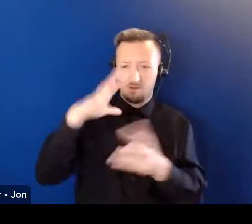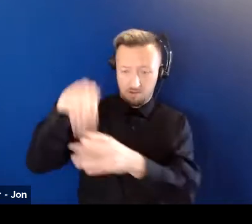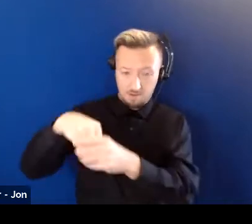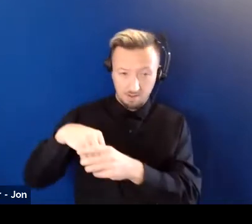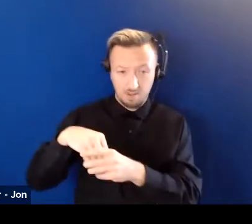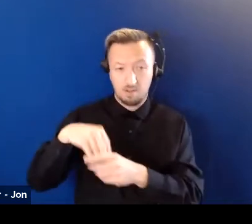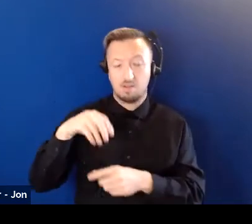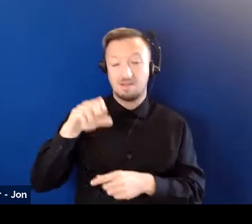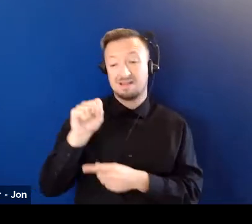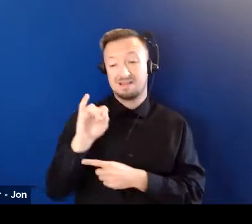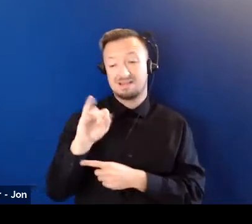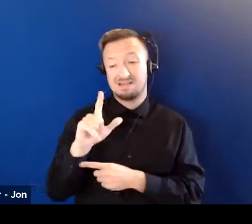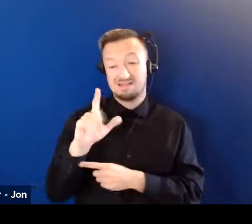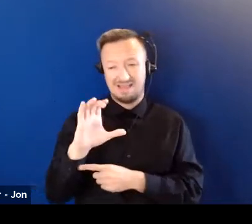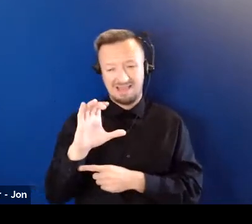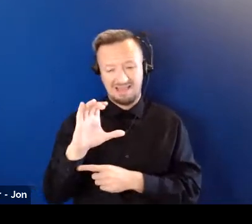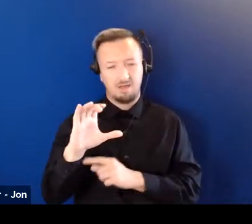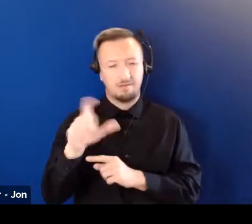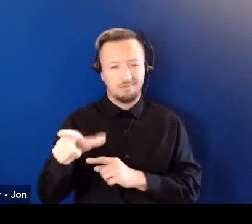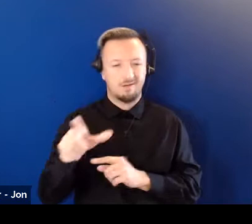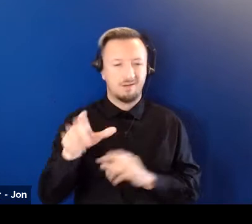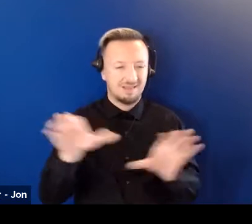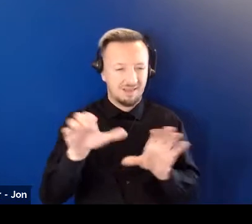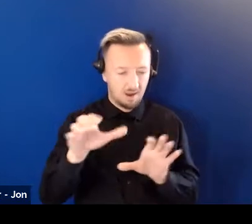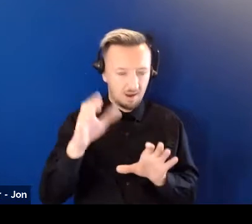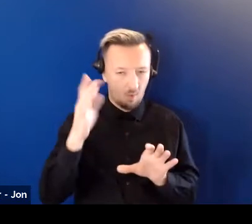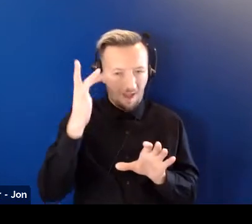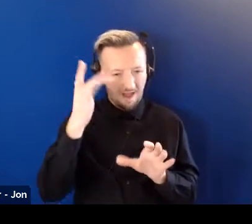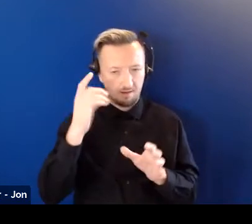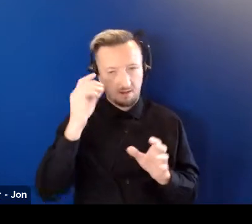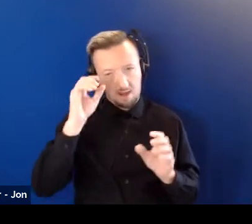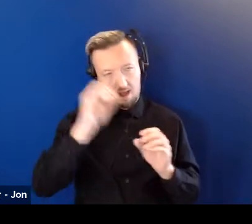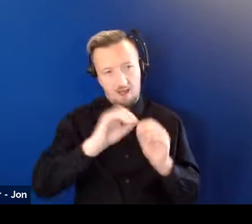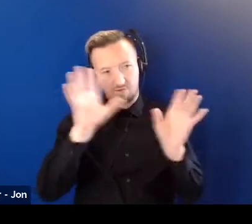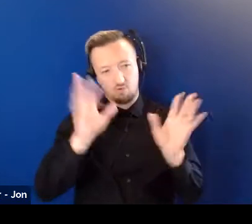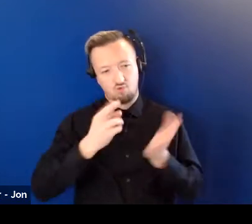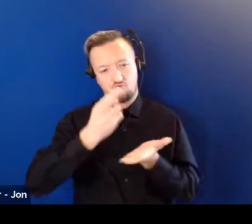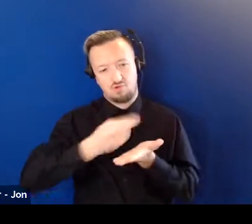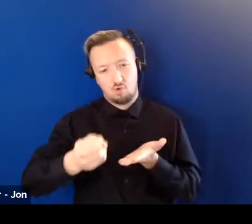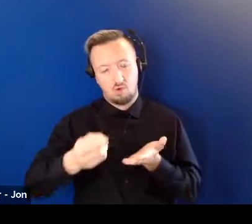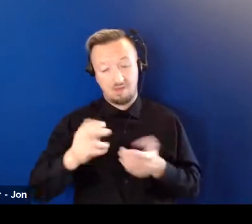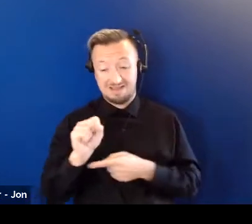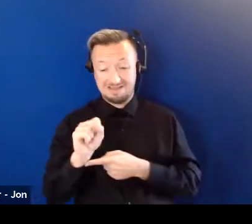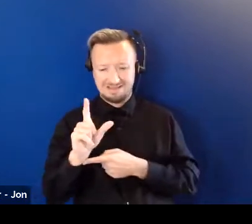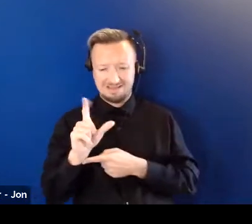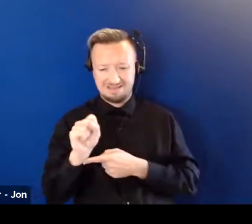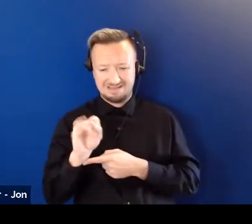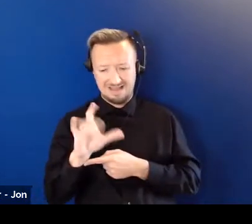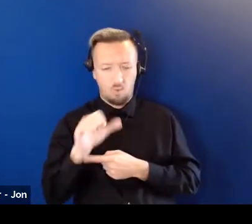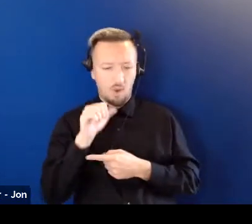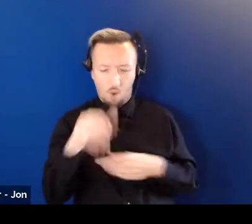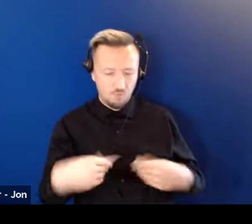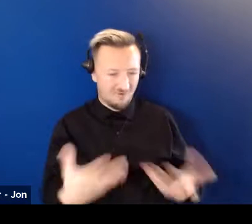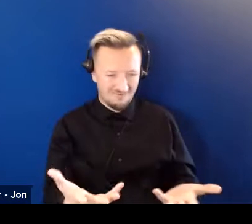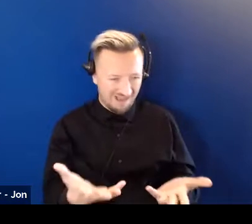as a resource across the board for all the centers. Obviously, we don't provide services, but we do provide that